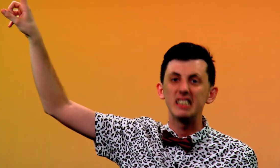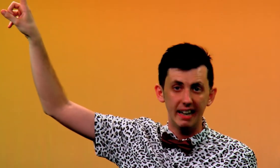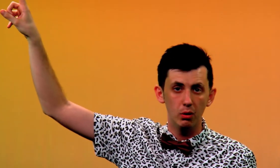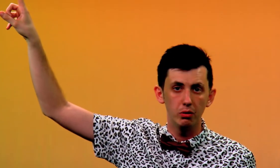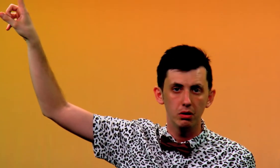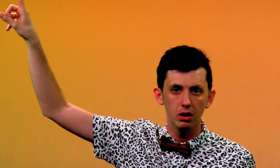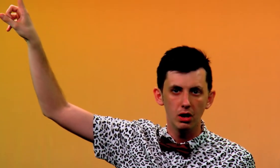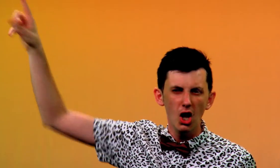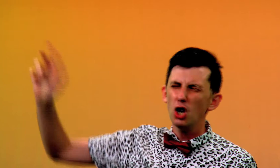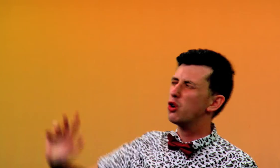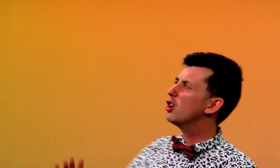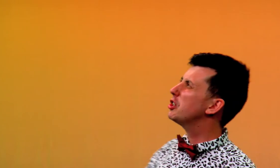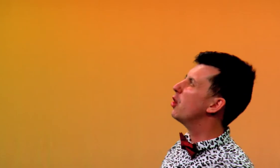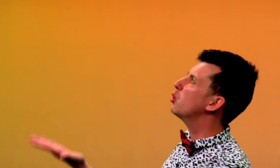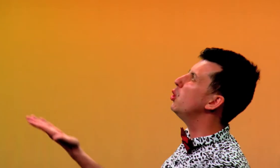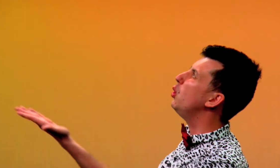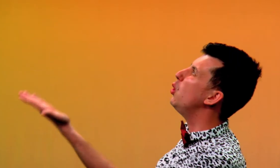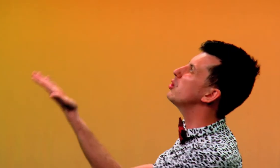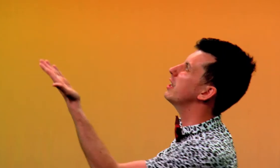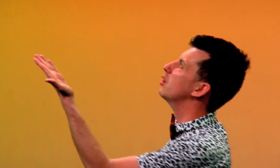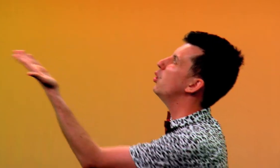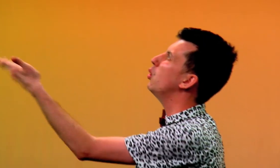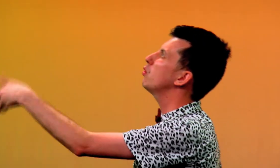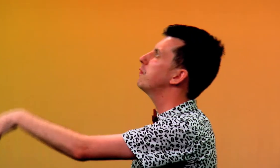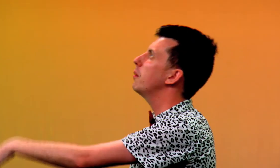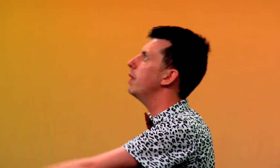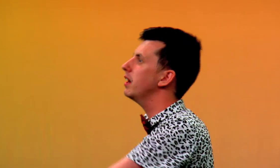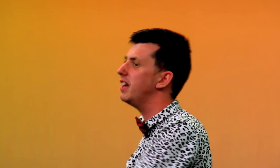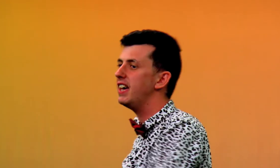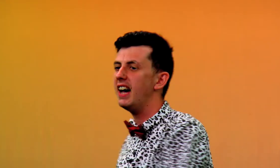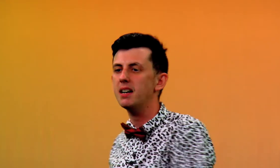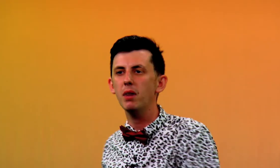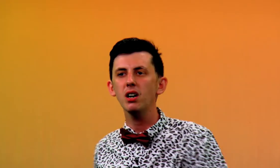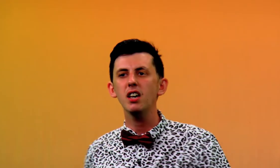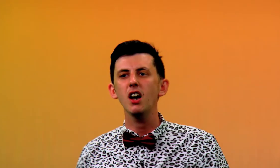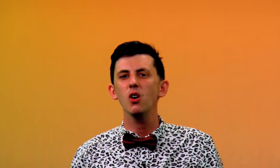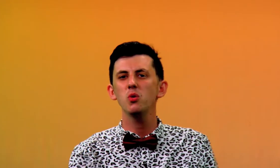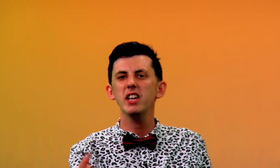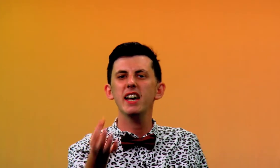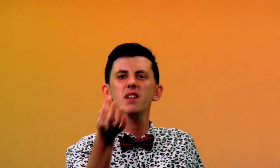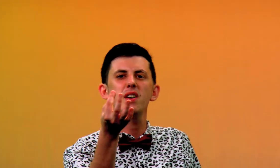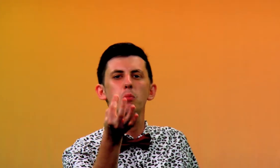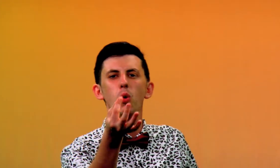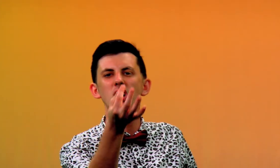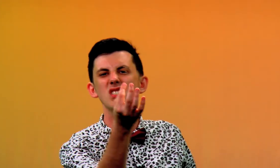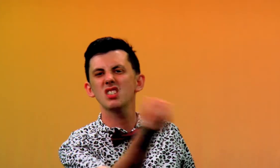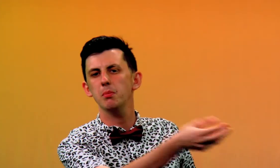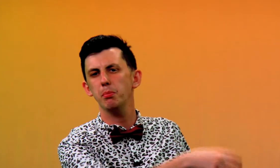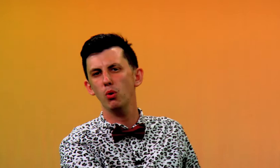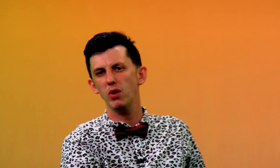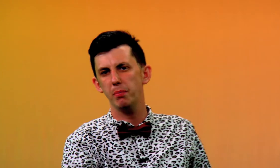down. Crocodile called and called for Monkey, and Monkey only gave him one simple